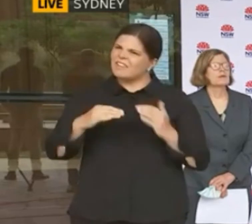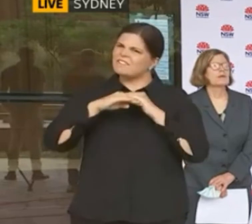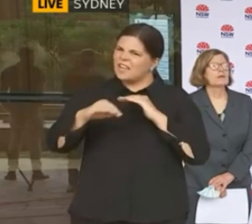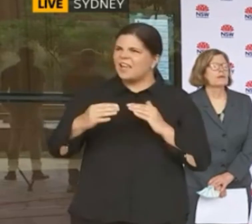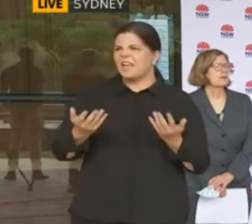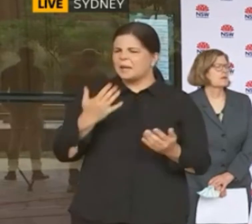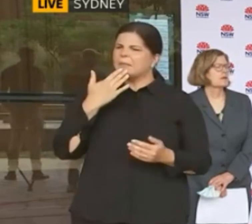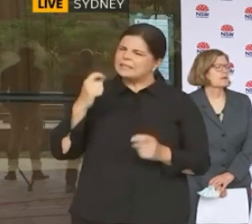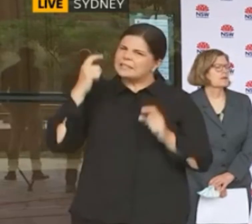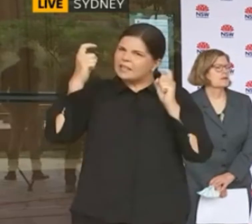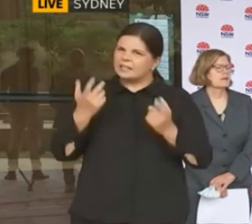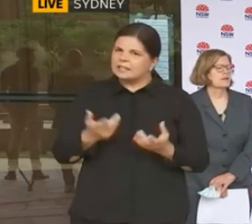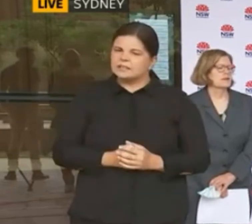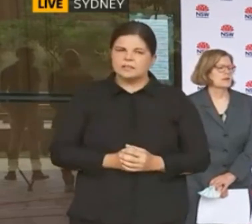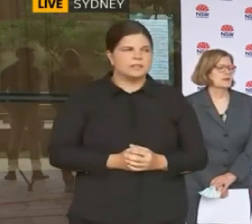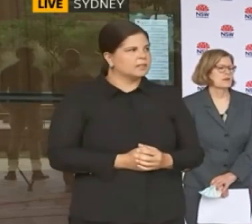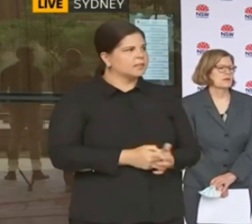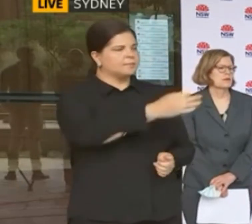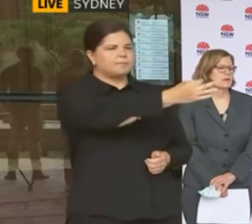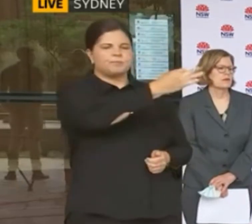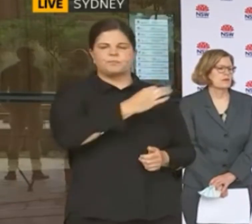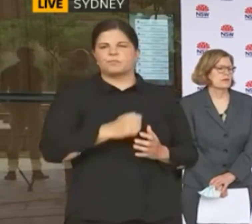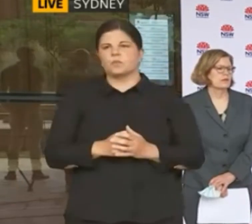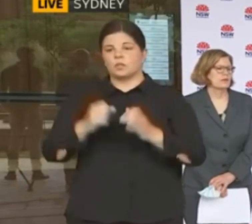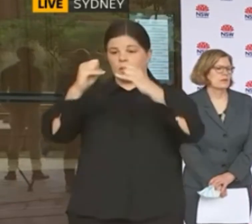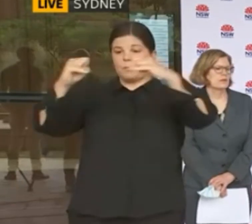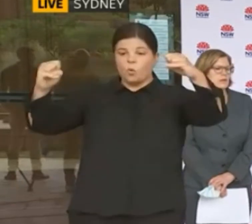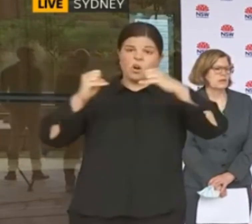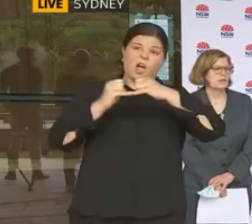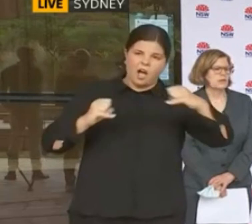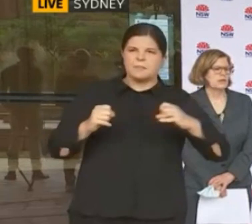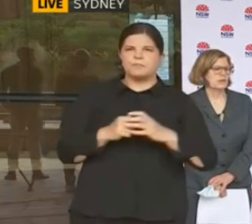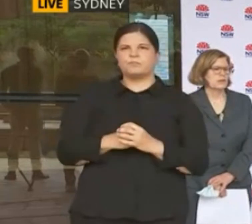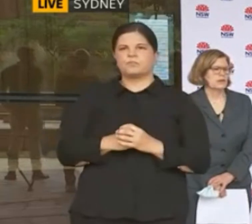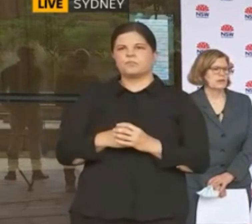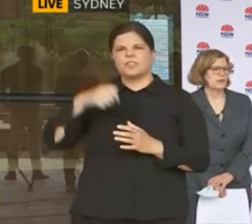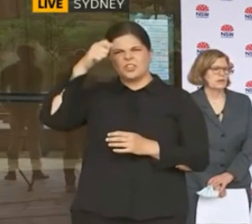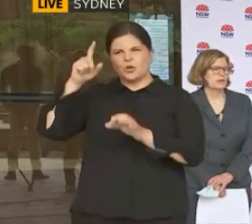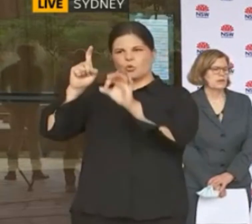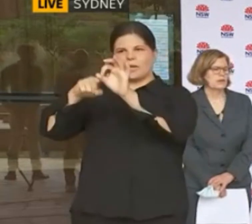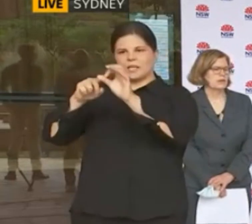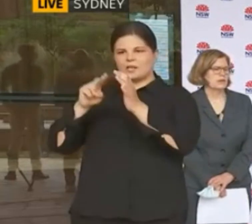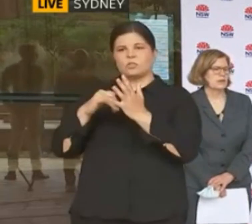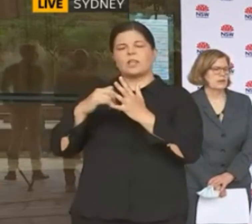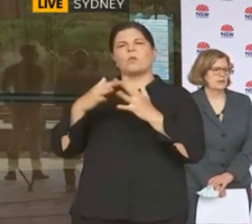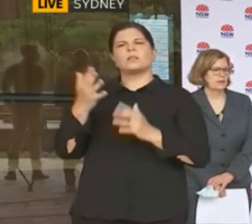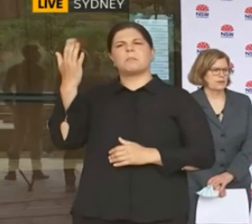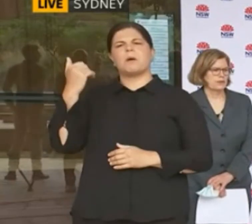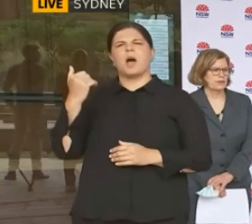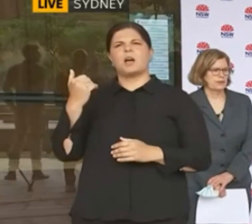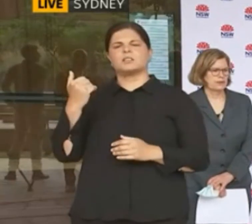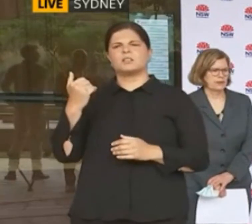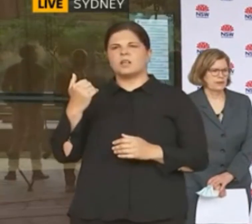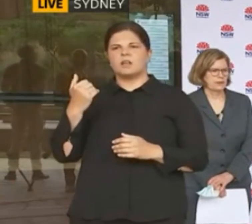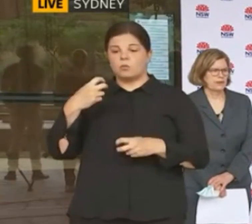that. Border issues. Have you heard any problems in terms of healthcare? There were border issues between Queensland and New South Wales earlier about